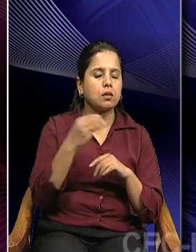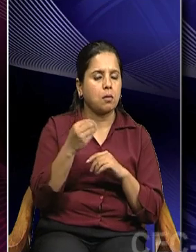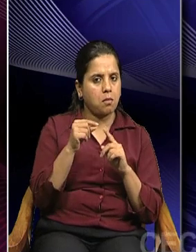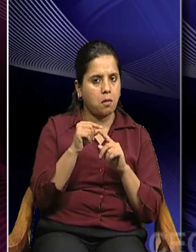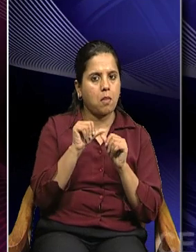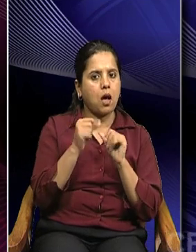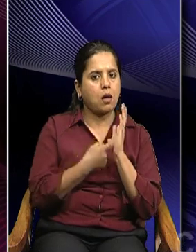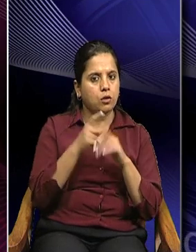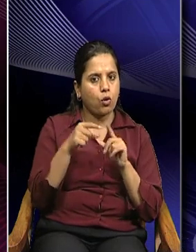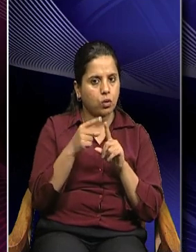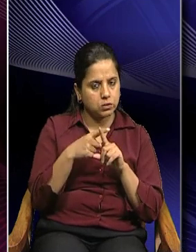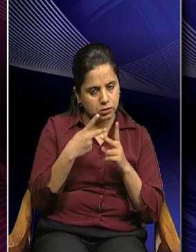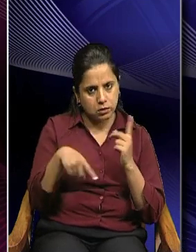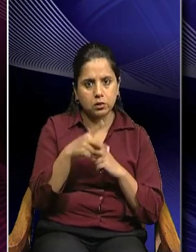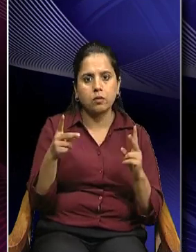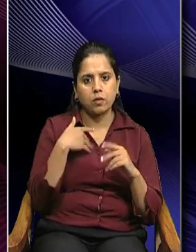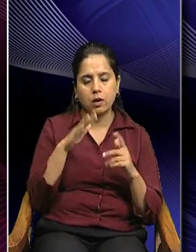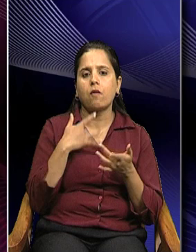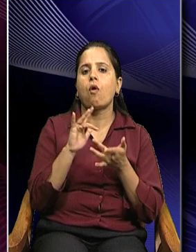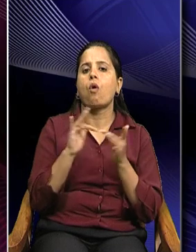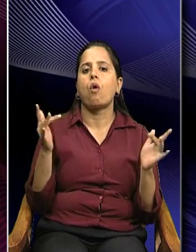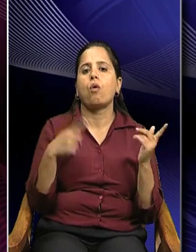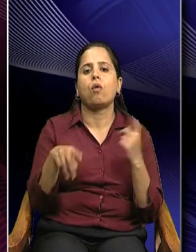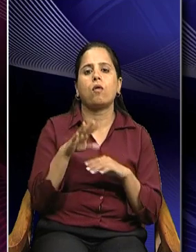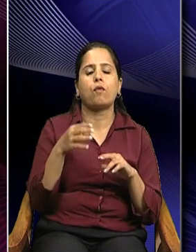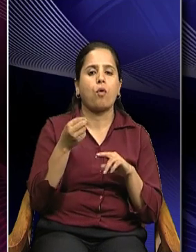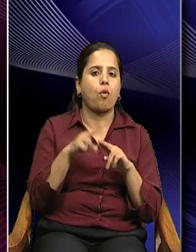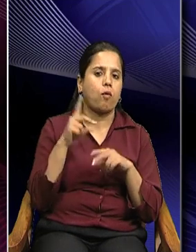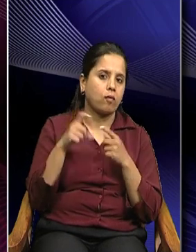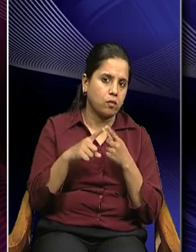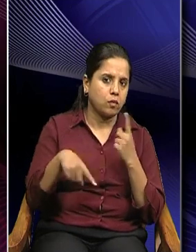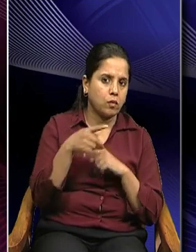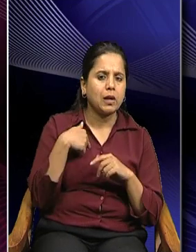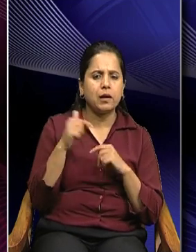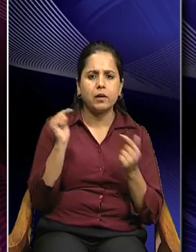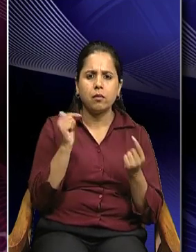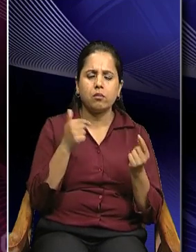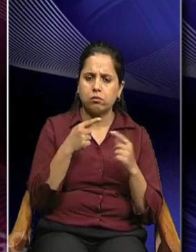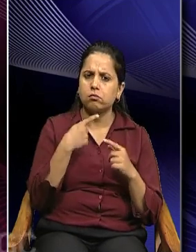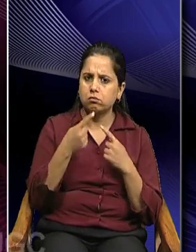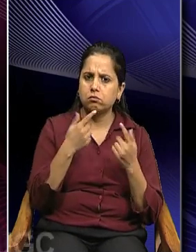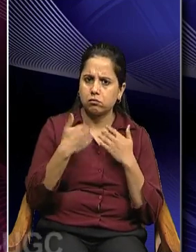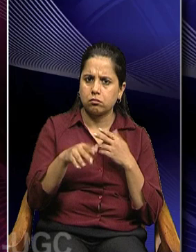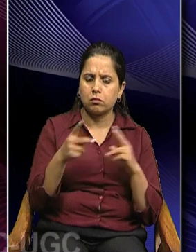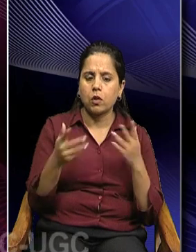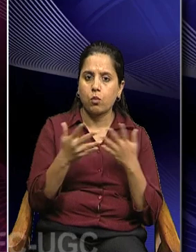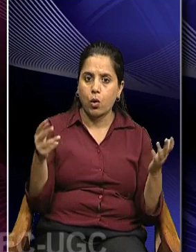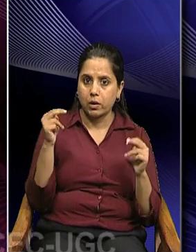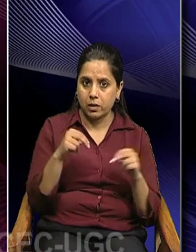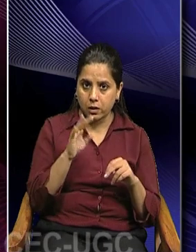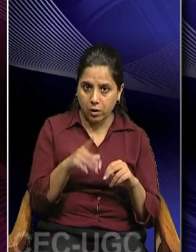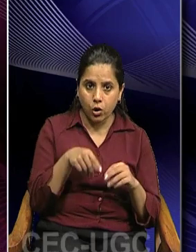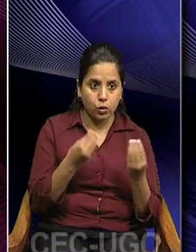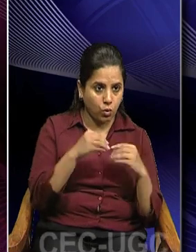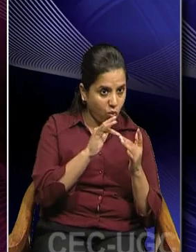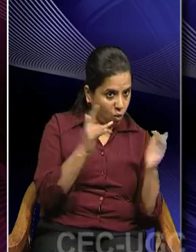paradoxes. We have online versus offline interaction. There is a debate going on whether the product need to be sold out